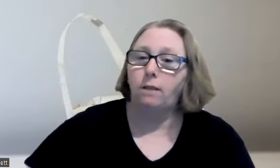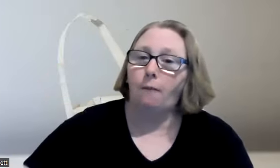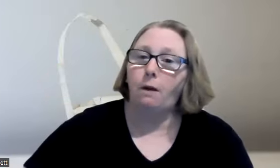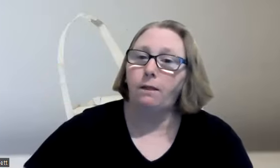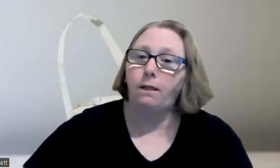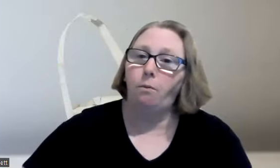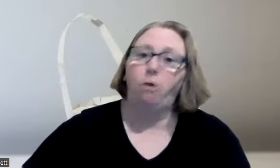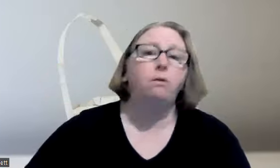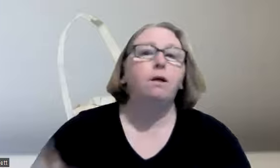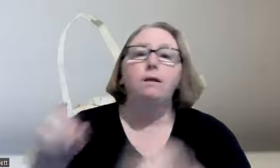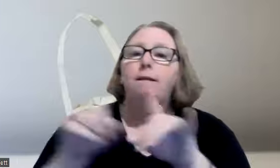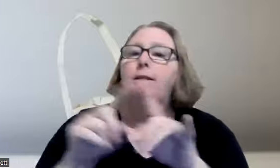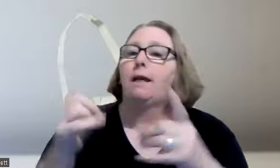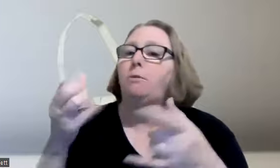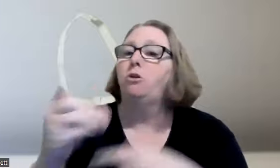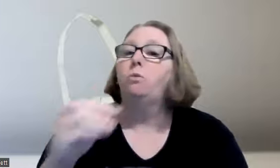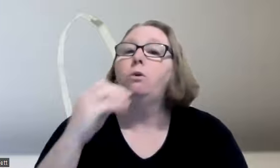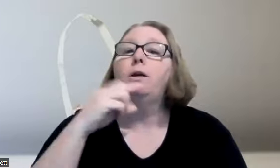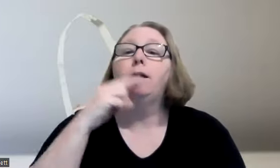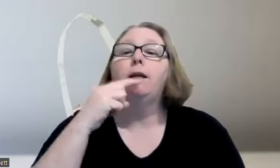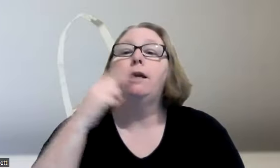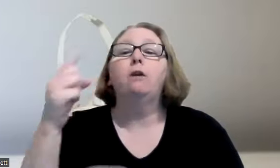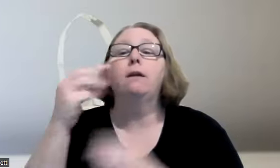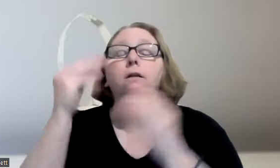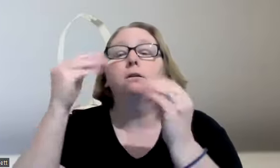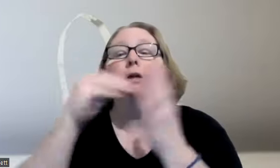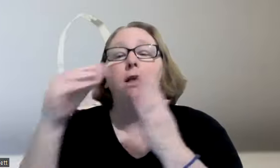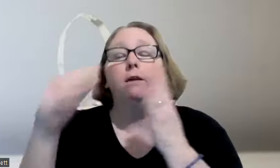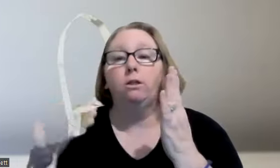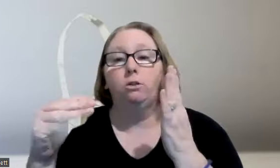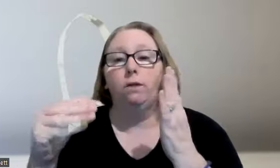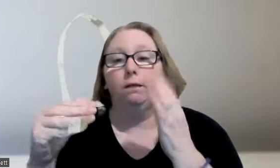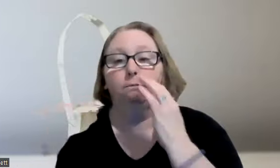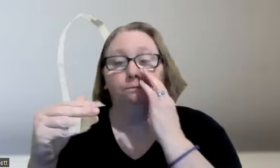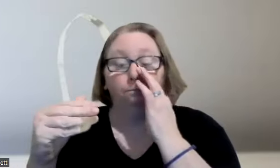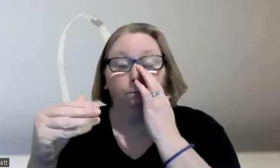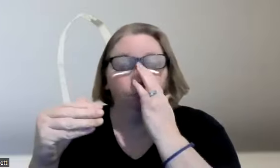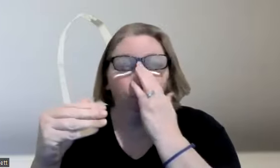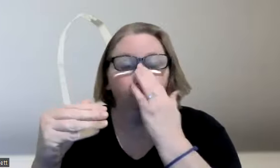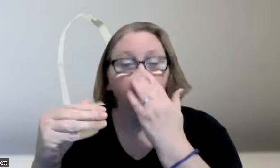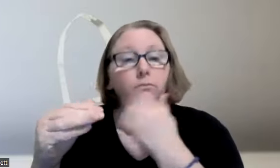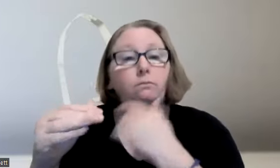tap on the table, the same as you would a hearing student.